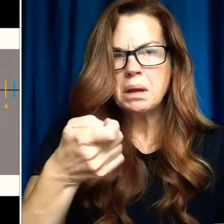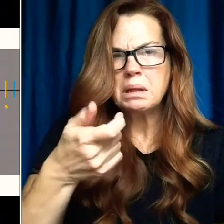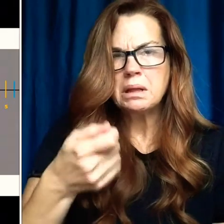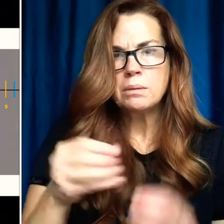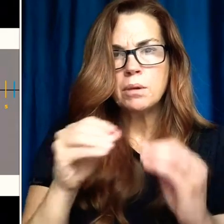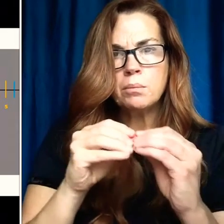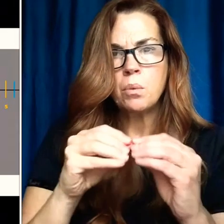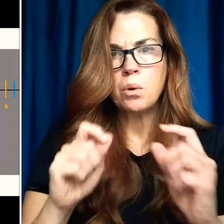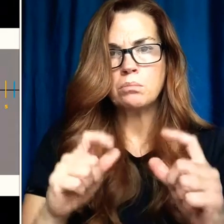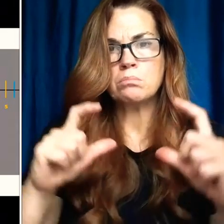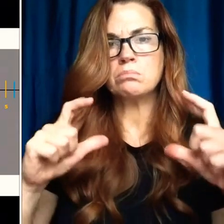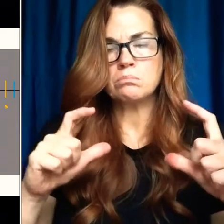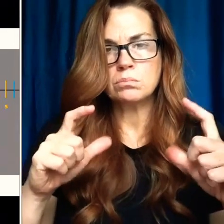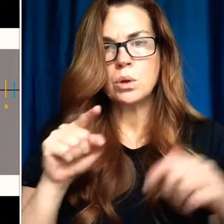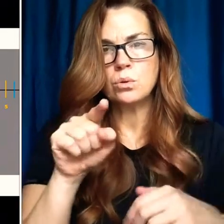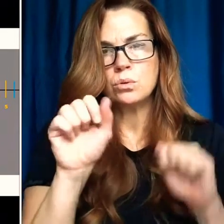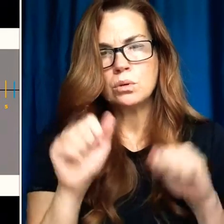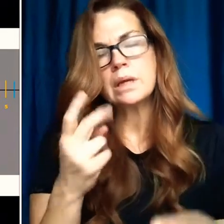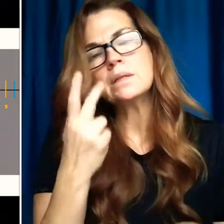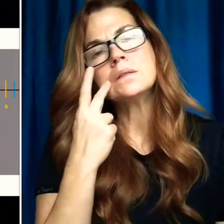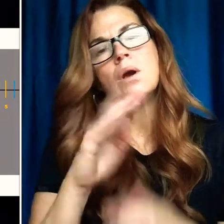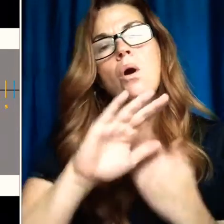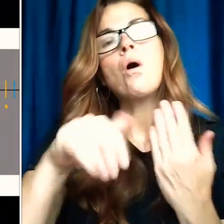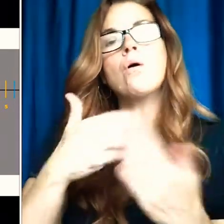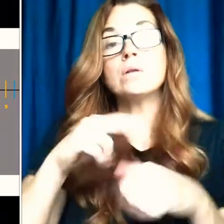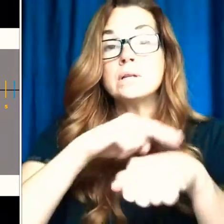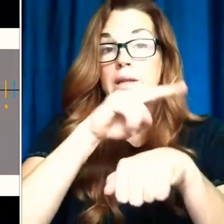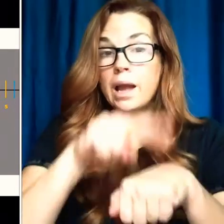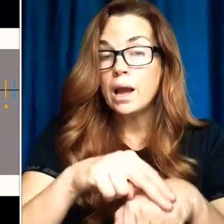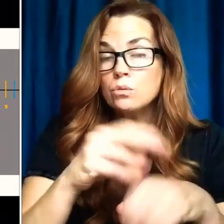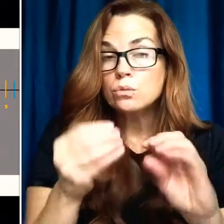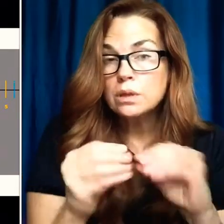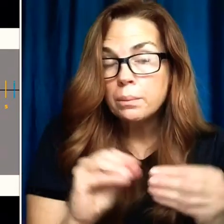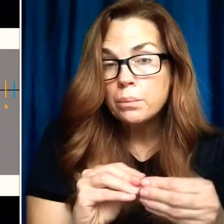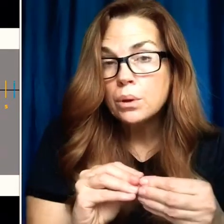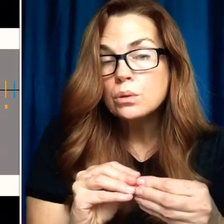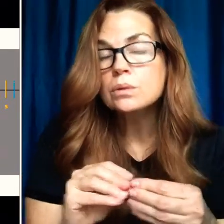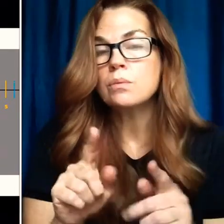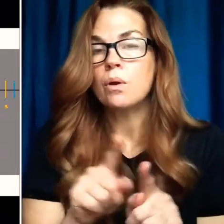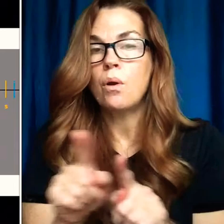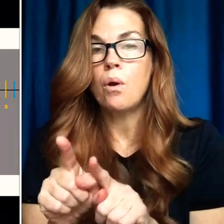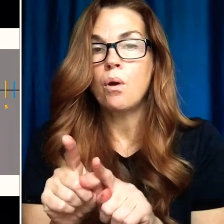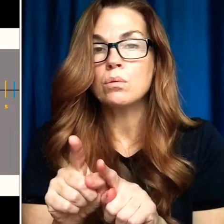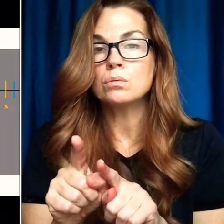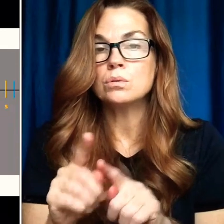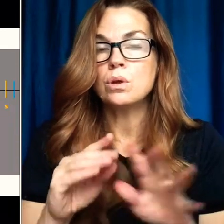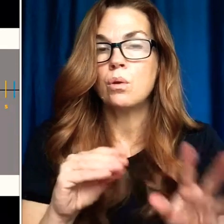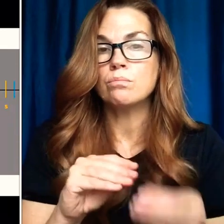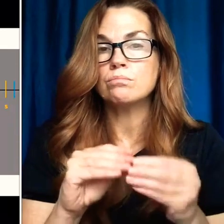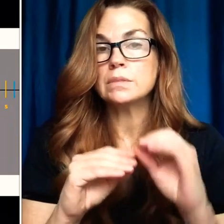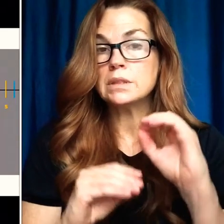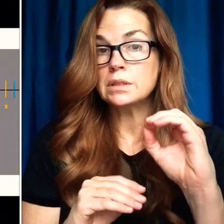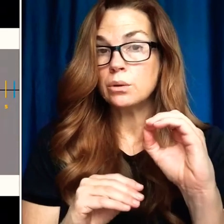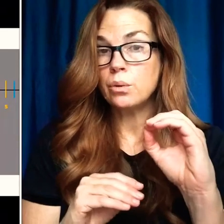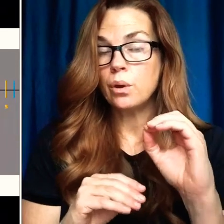numbers, which now includes 0 to make whole numbers, their opposites in green to